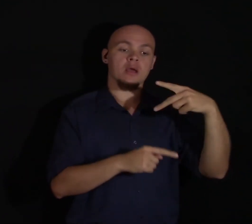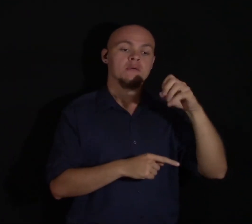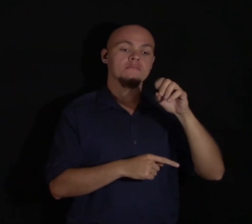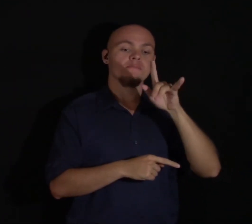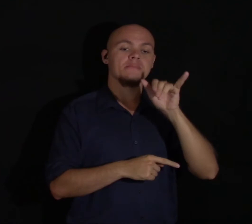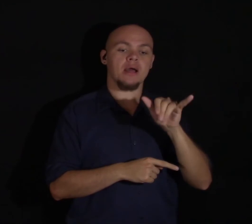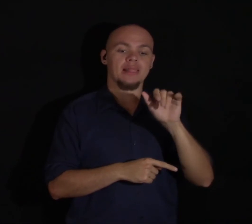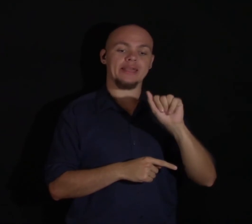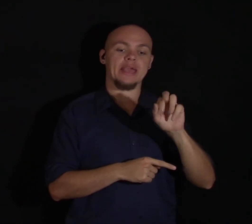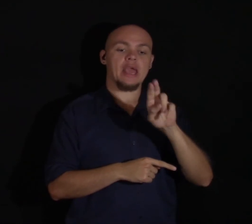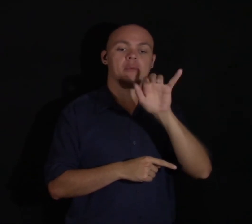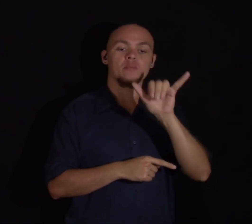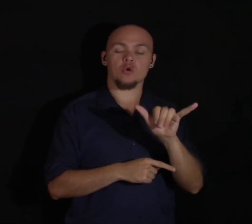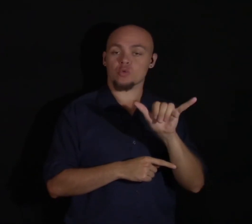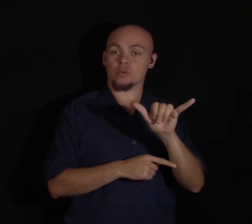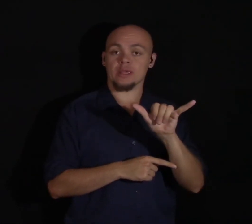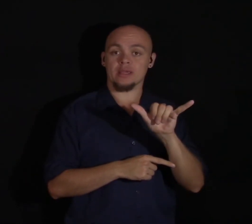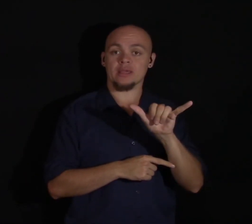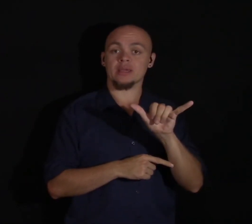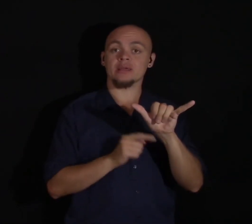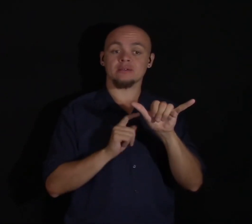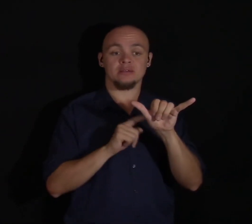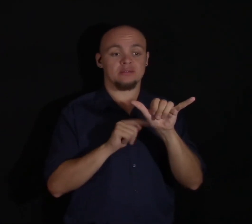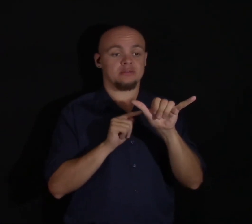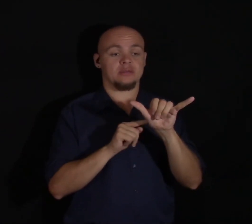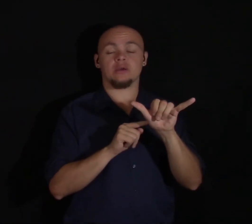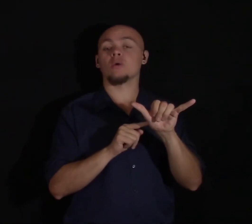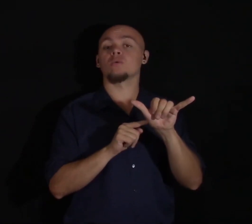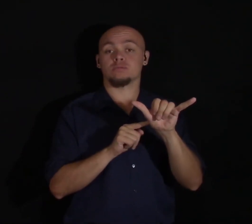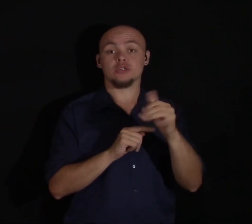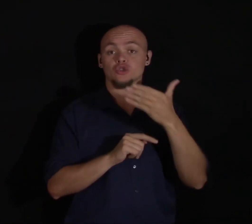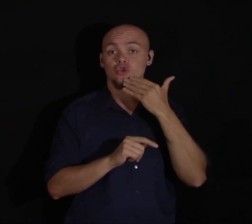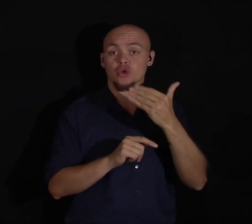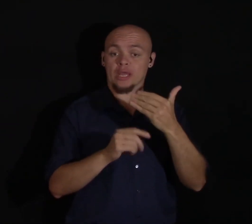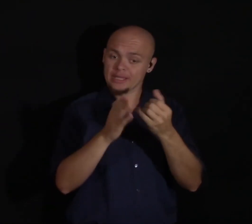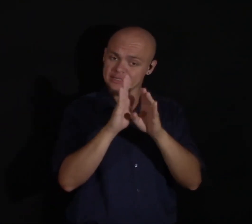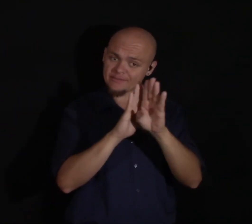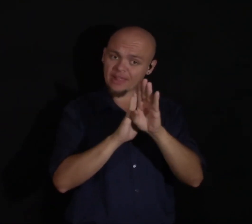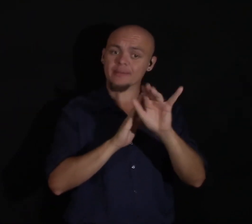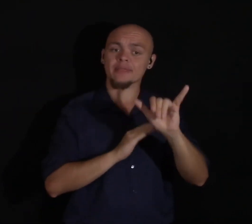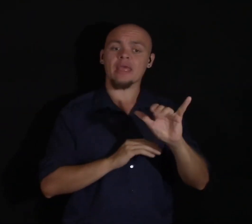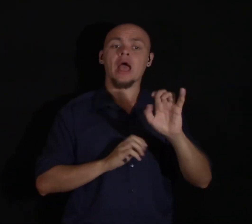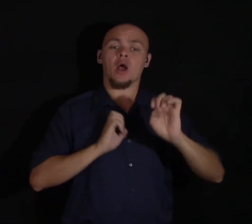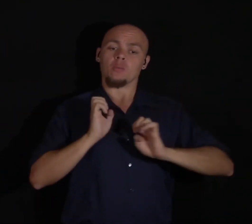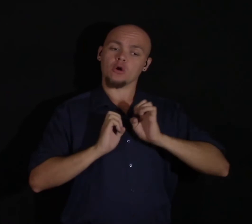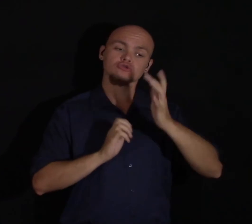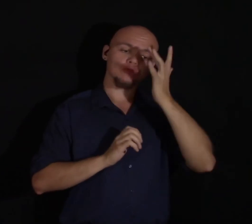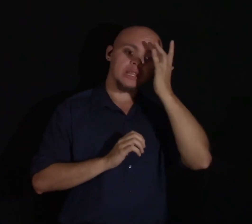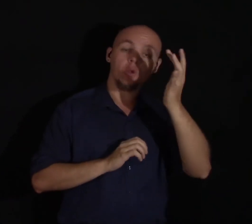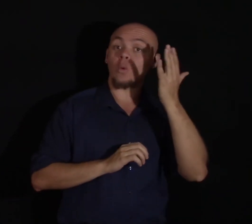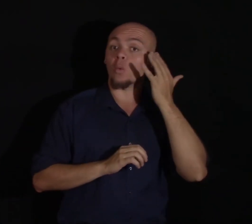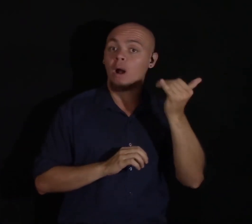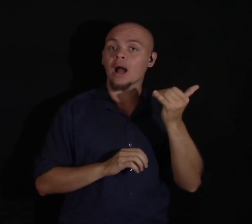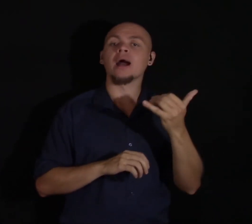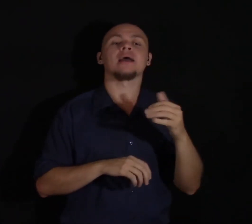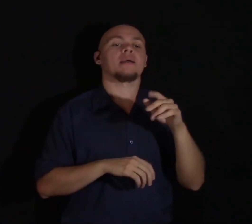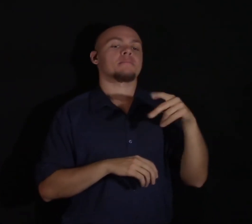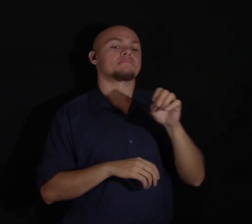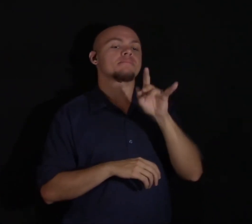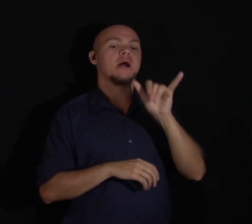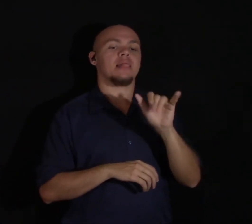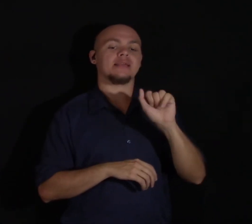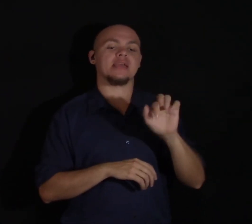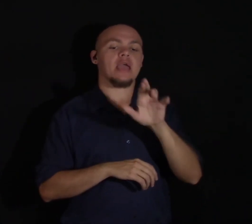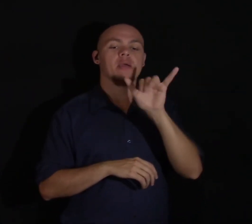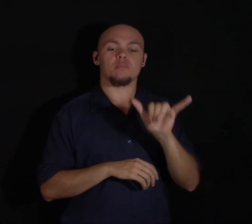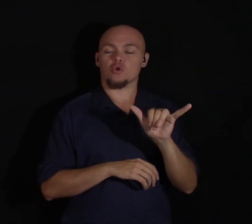literacy because there is no normal in polyamorous relationships. Each time you have to sit down with your partners and say, what do we